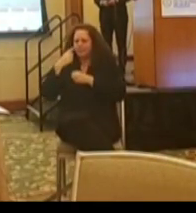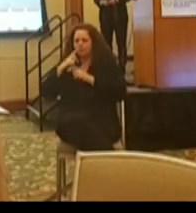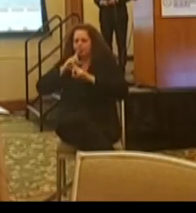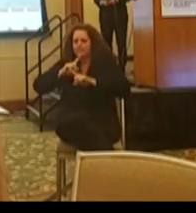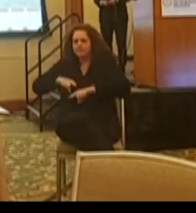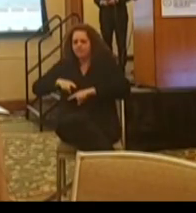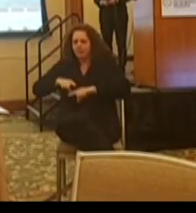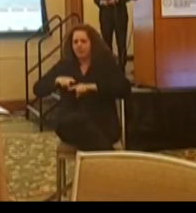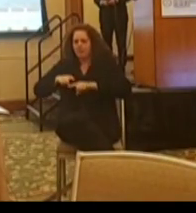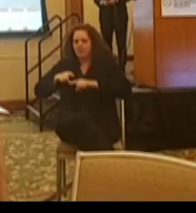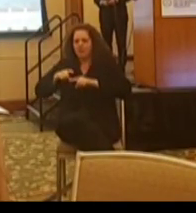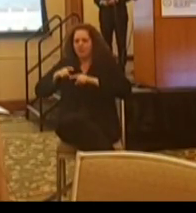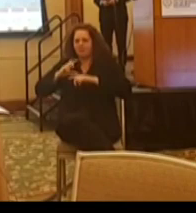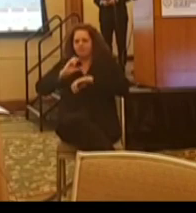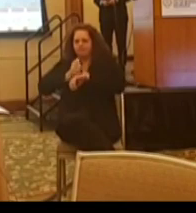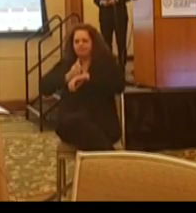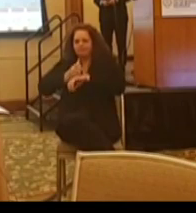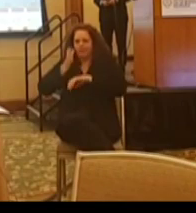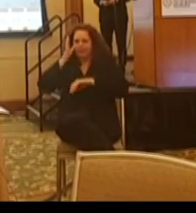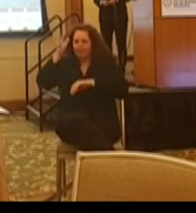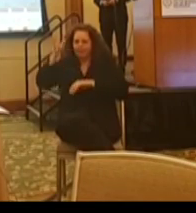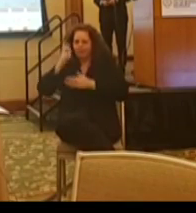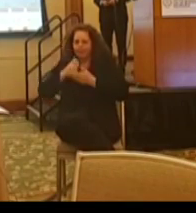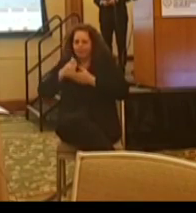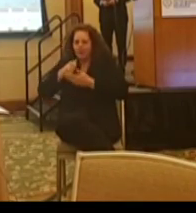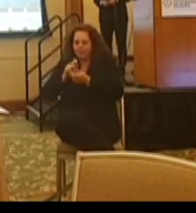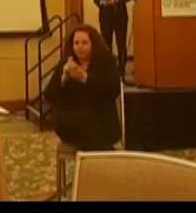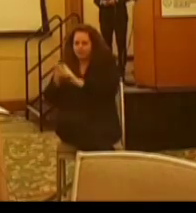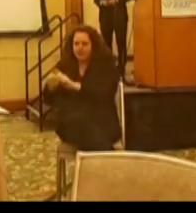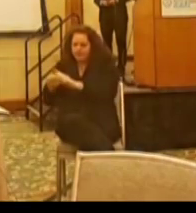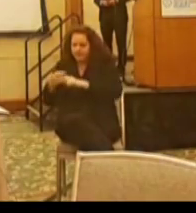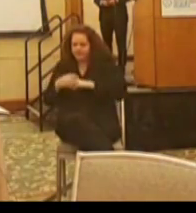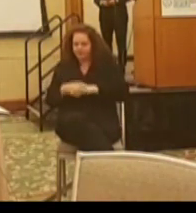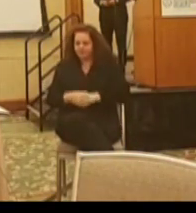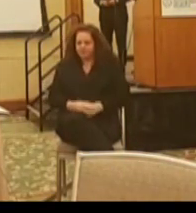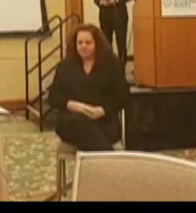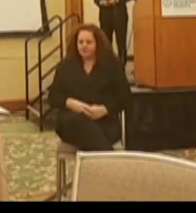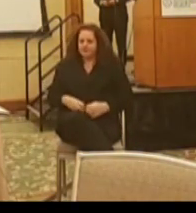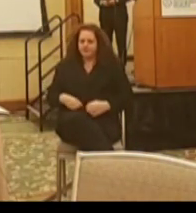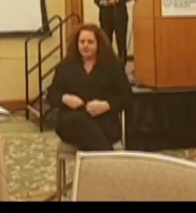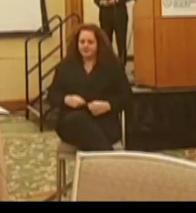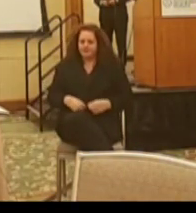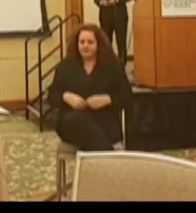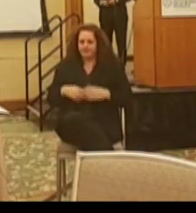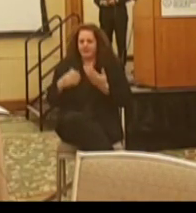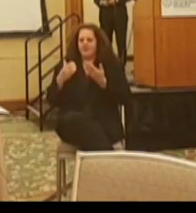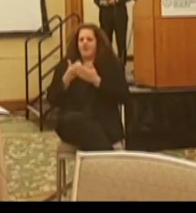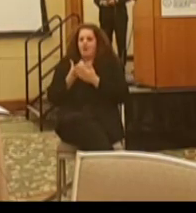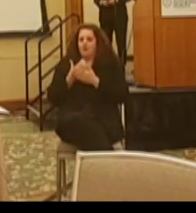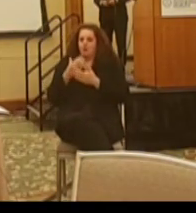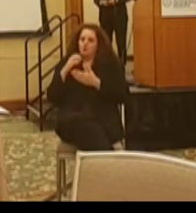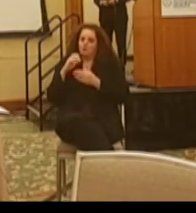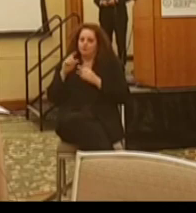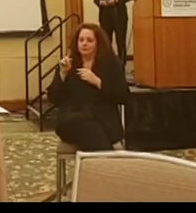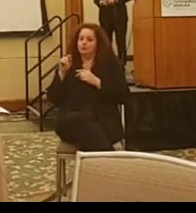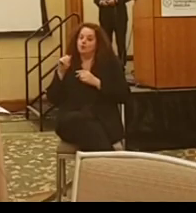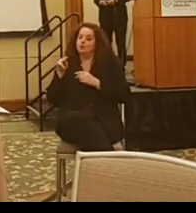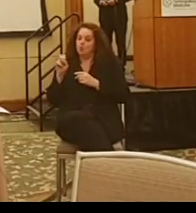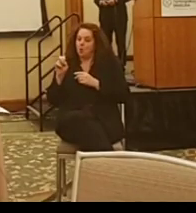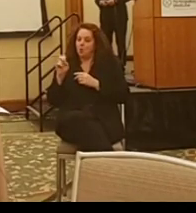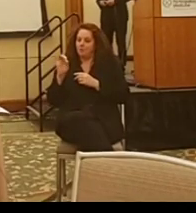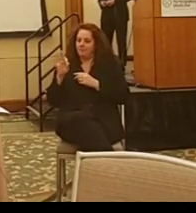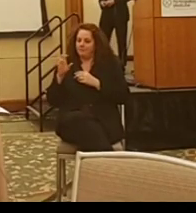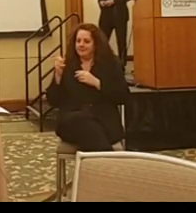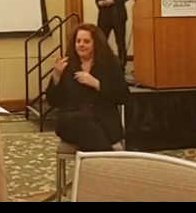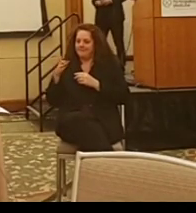a possible future into that kind of new zone or kind of new space. And so that's really